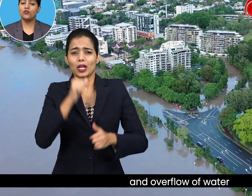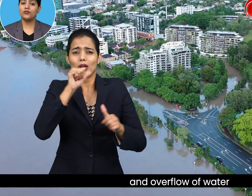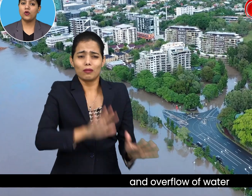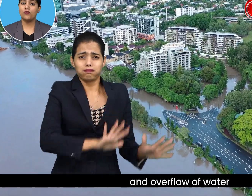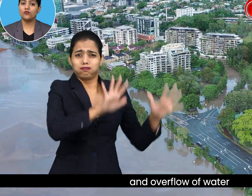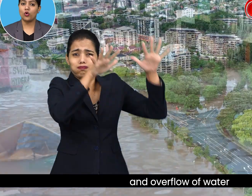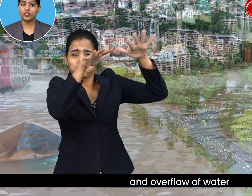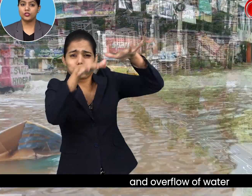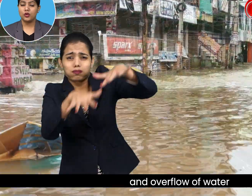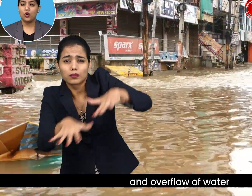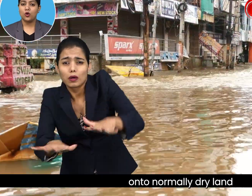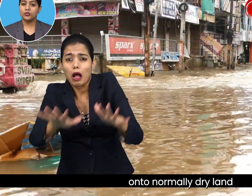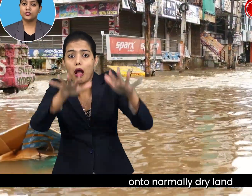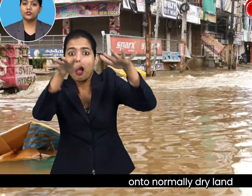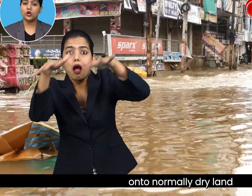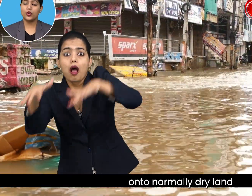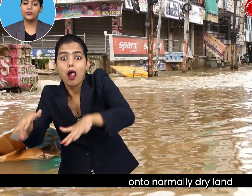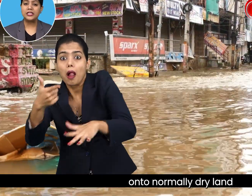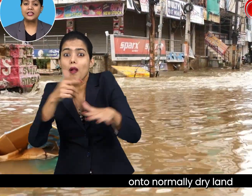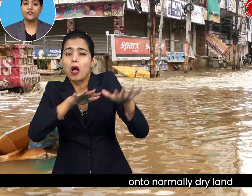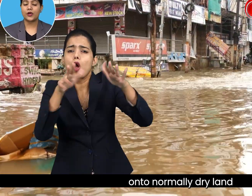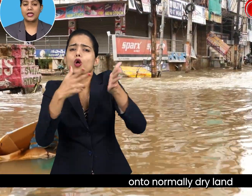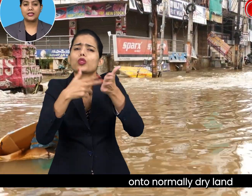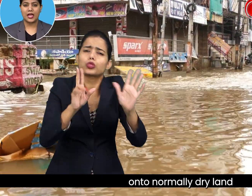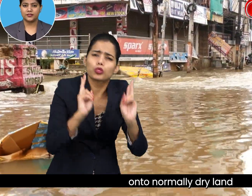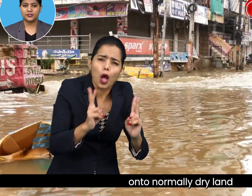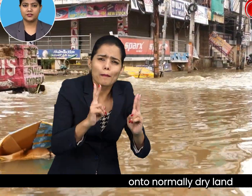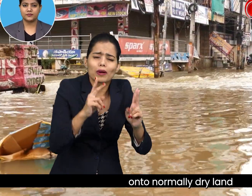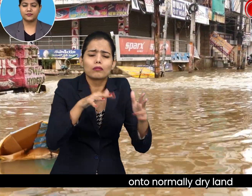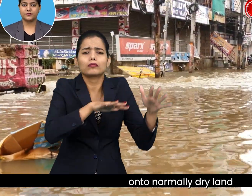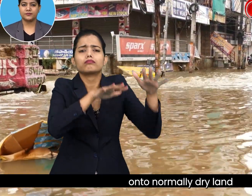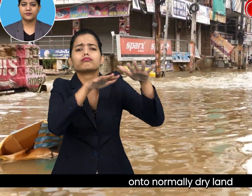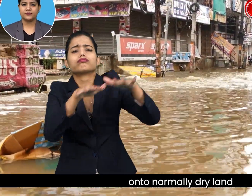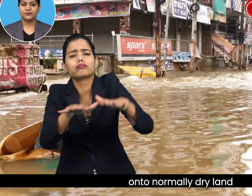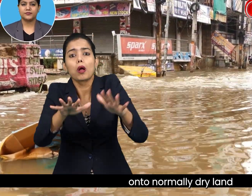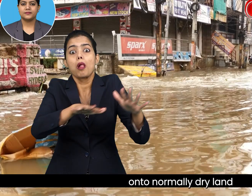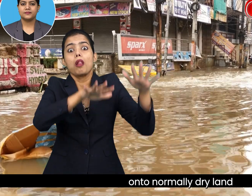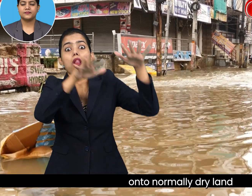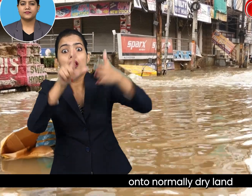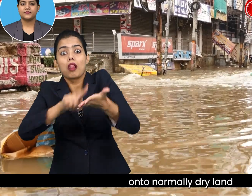An overflow of water onto normally dry land.